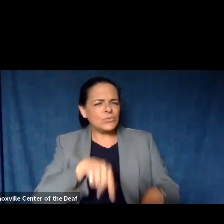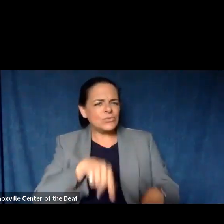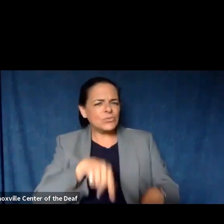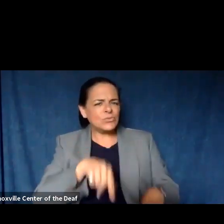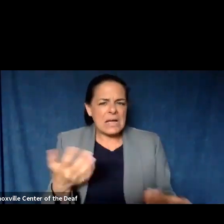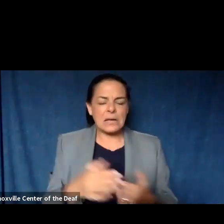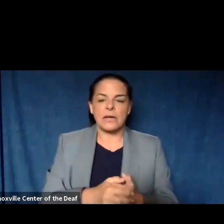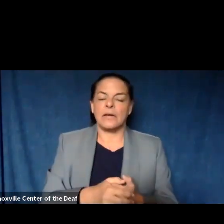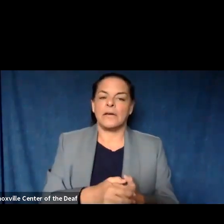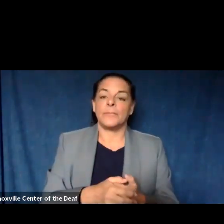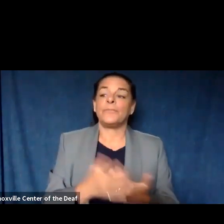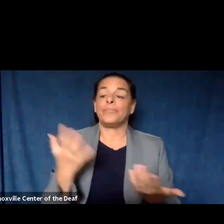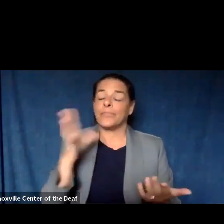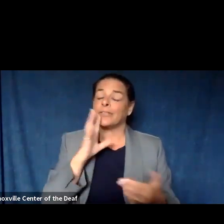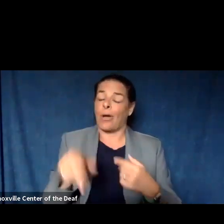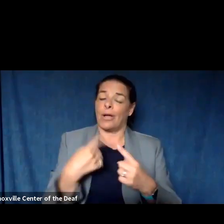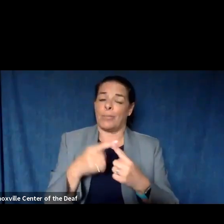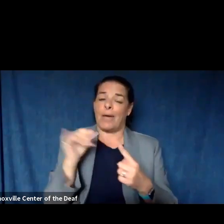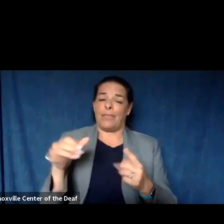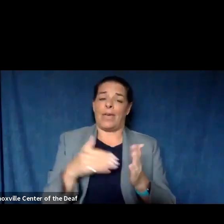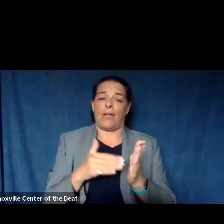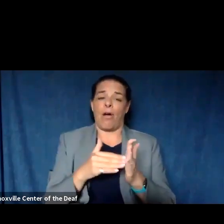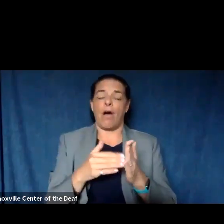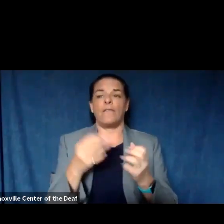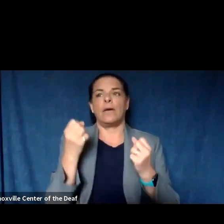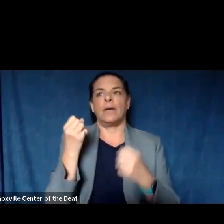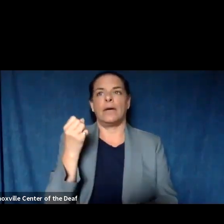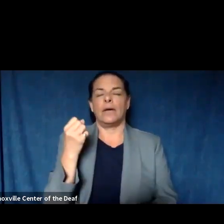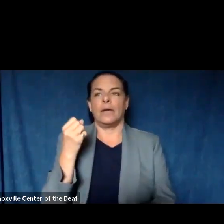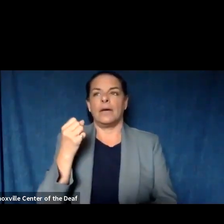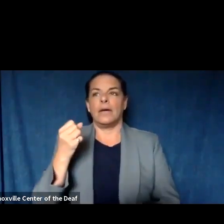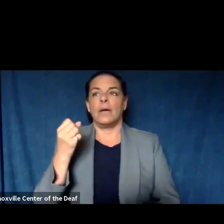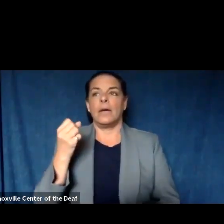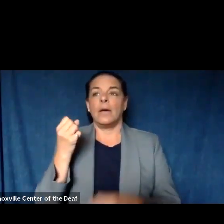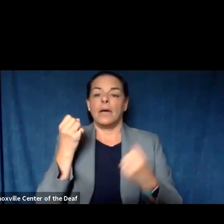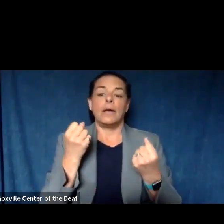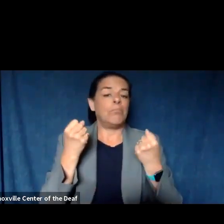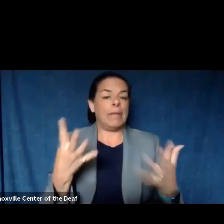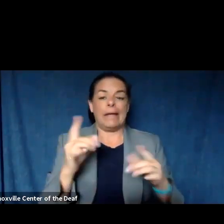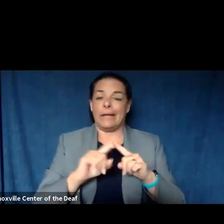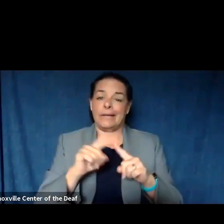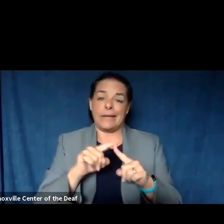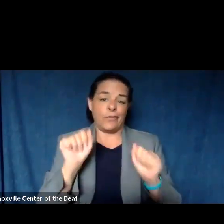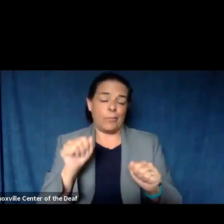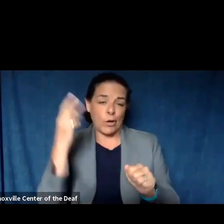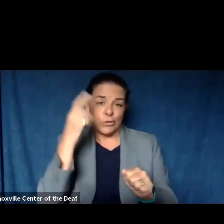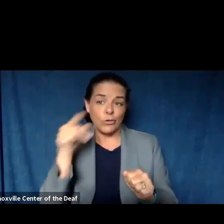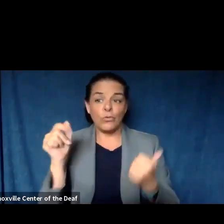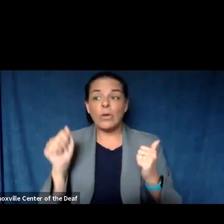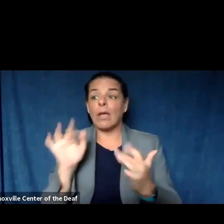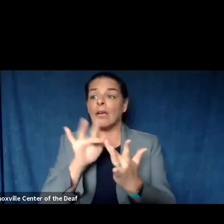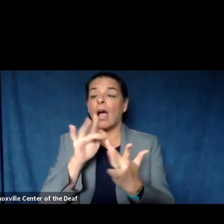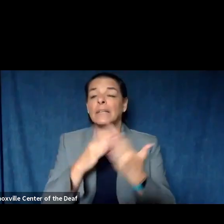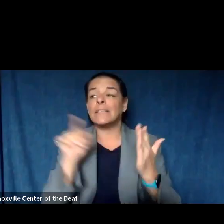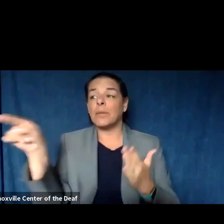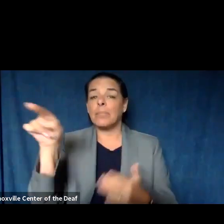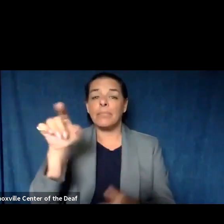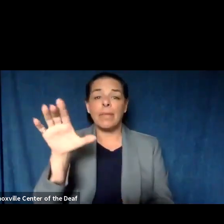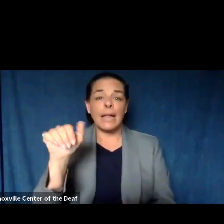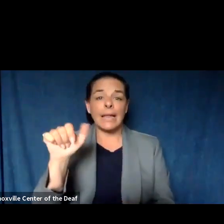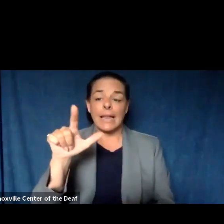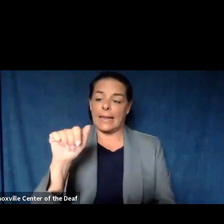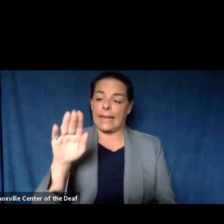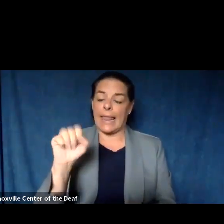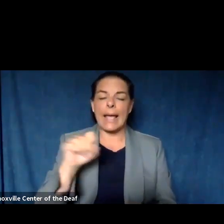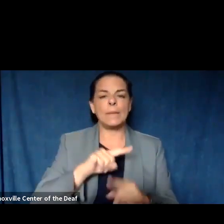We've talked about this a lot. There's a lot of questions or a lot of potential reasons on that. You might want to reach out to some of the labs, but I think it's laboratory